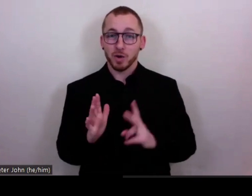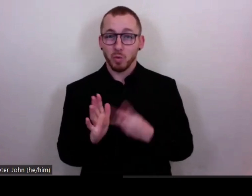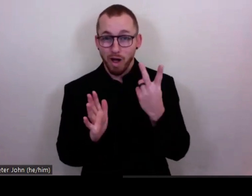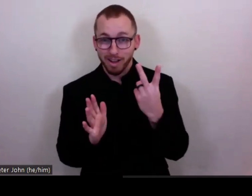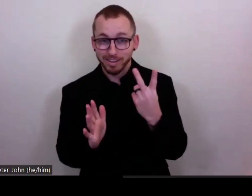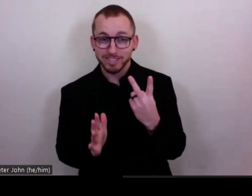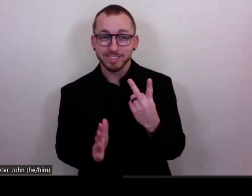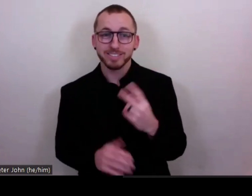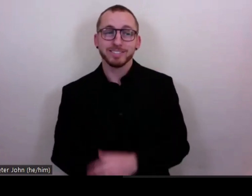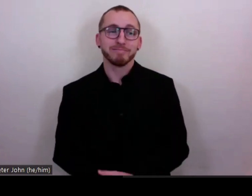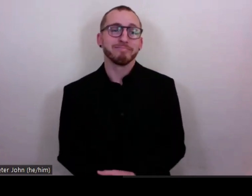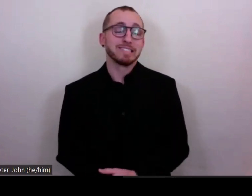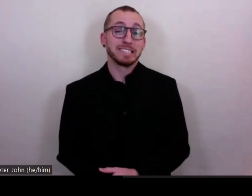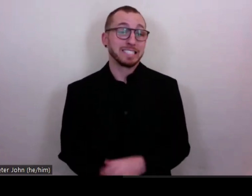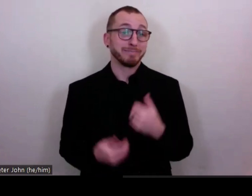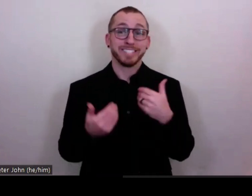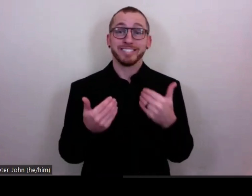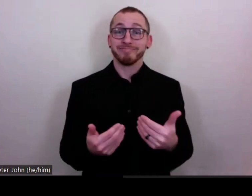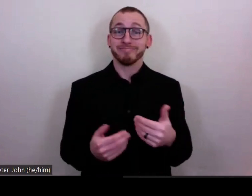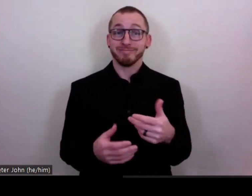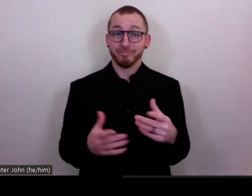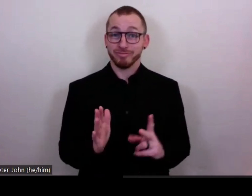Didn't agree with me. So